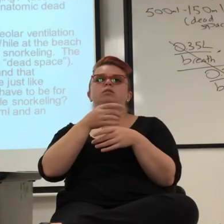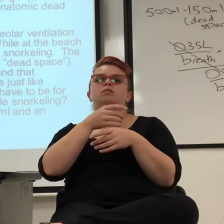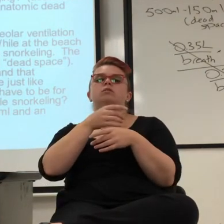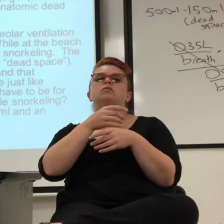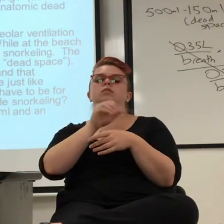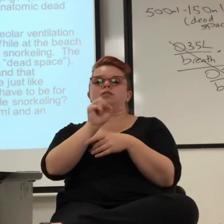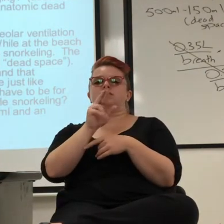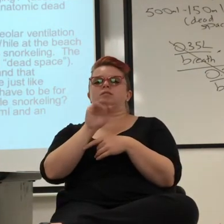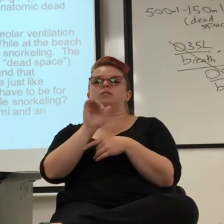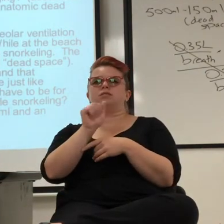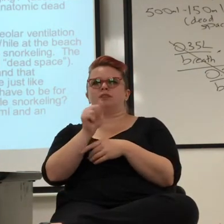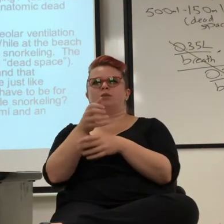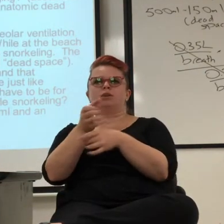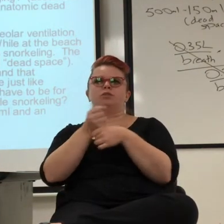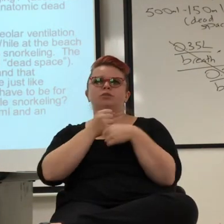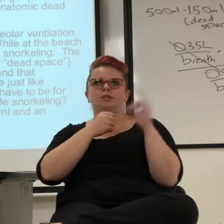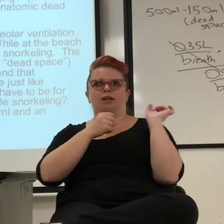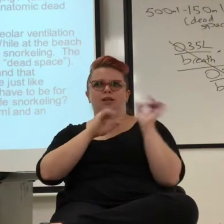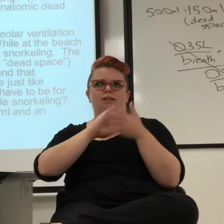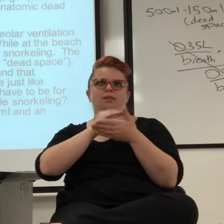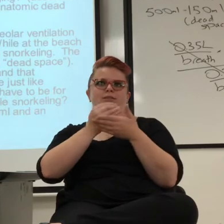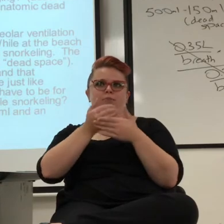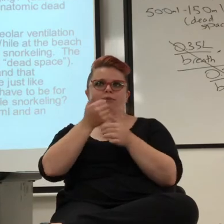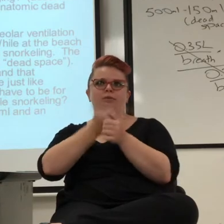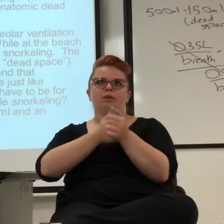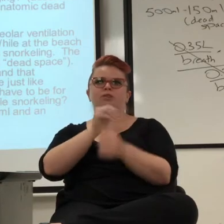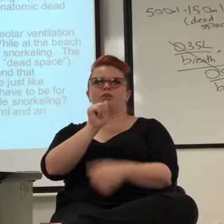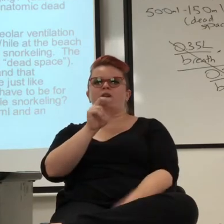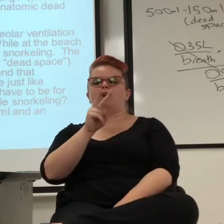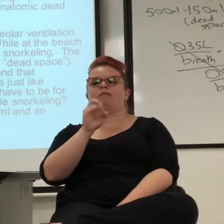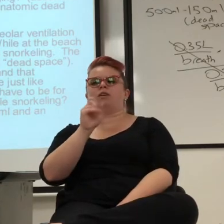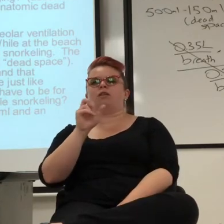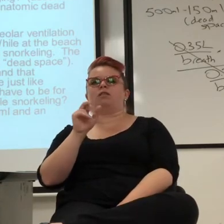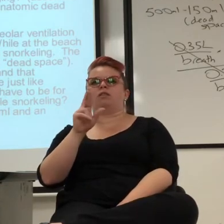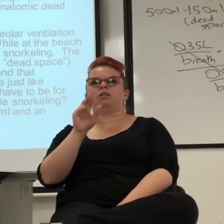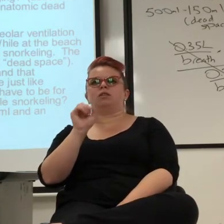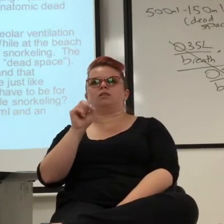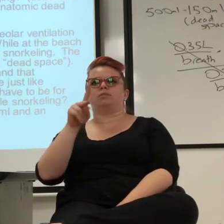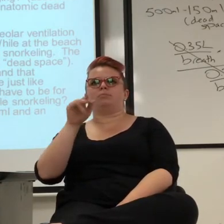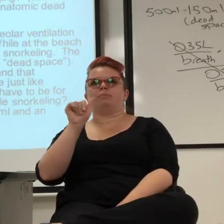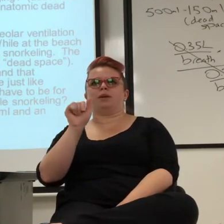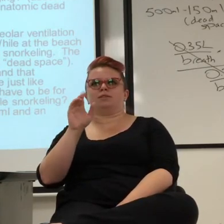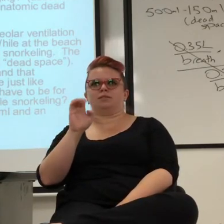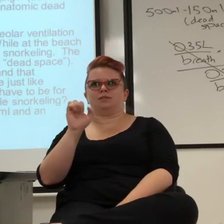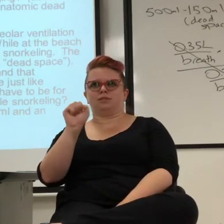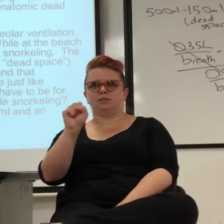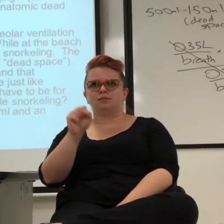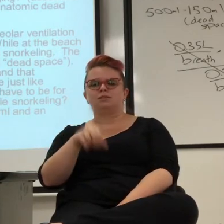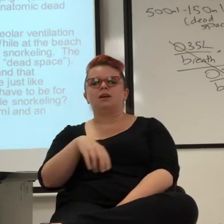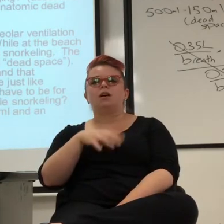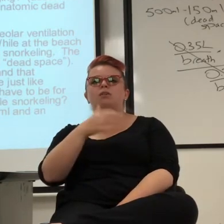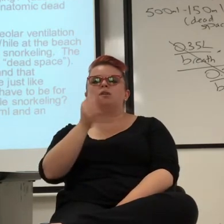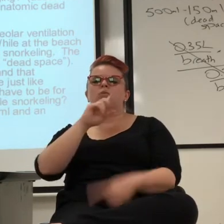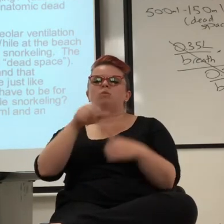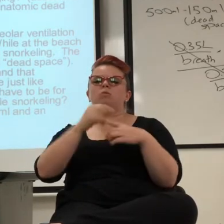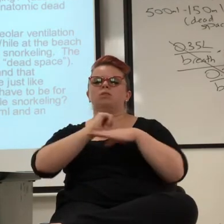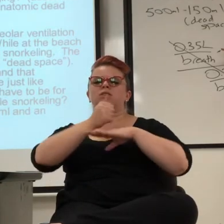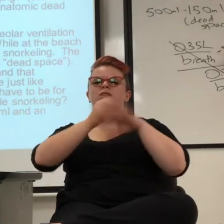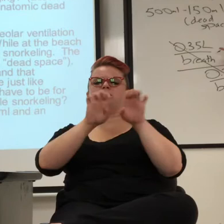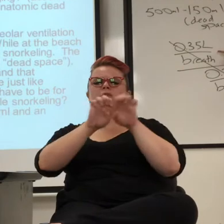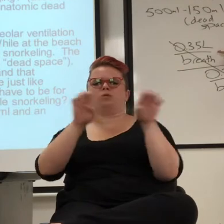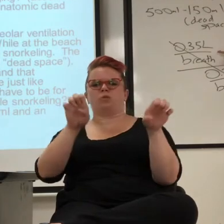much to the alveolar spaces, or 0.35 liters. So when I set it up, I just said, okay, this